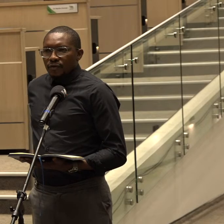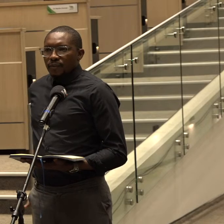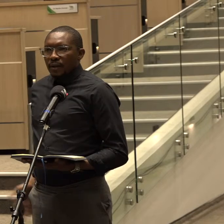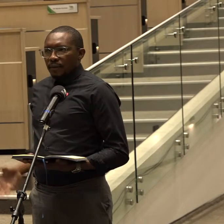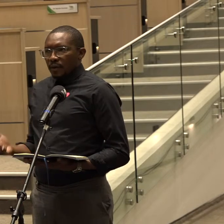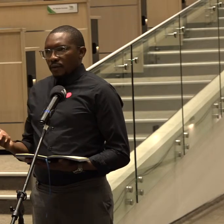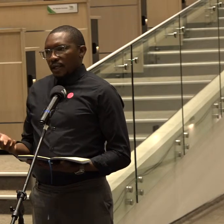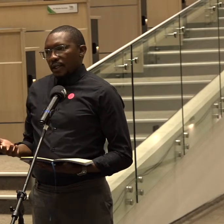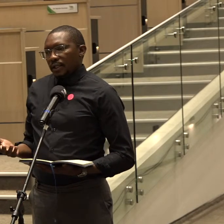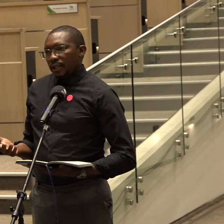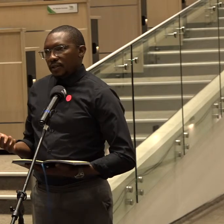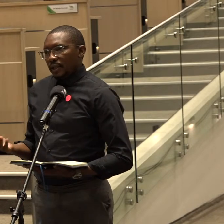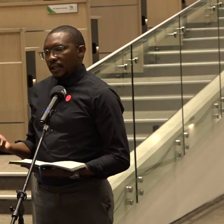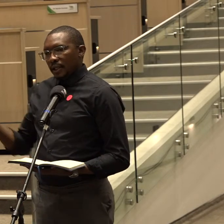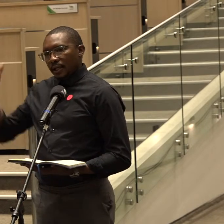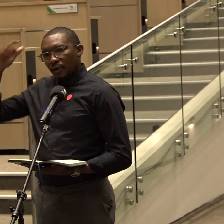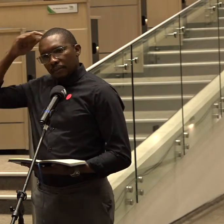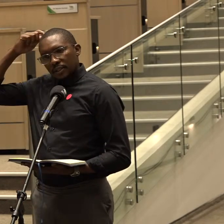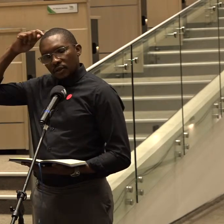foreign